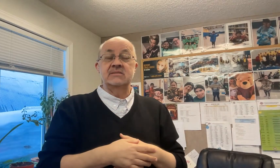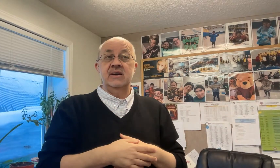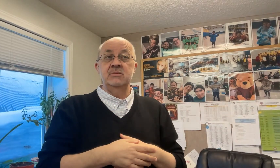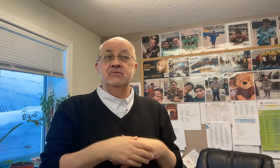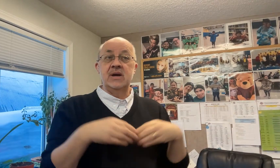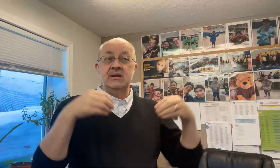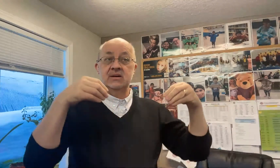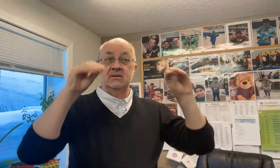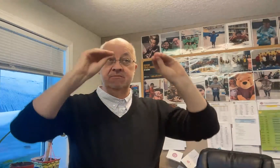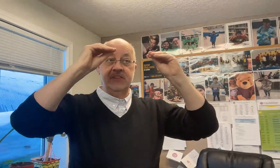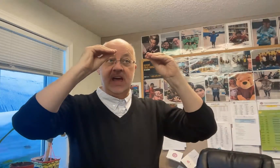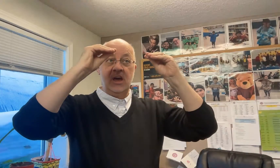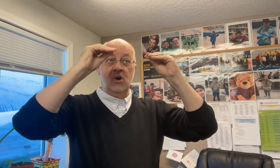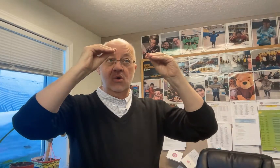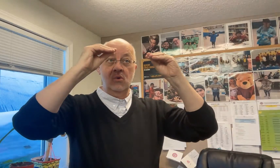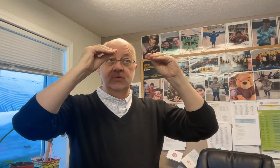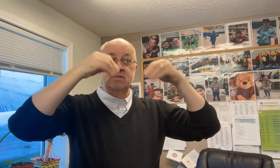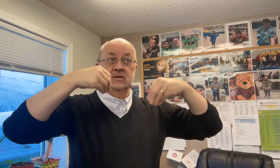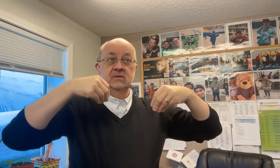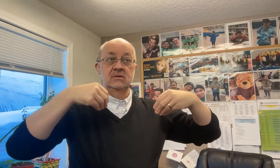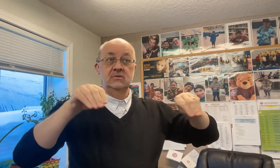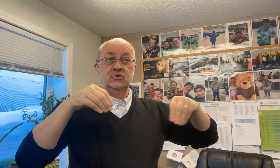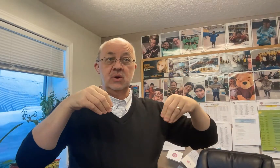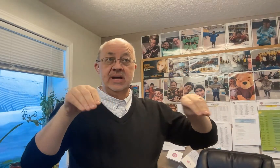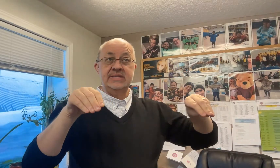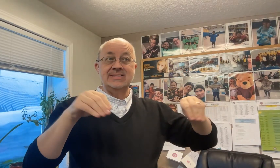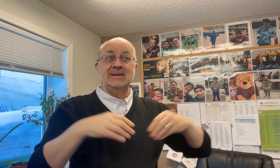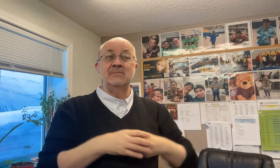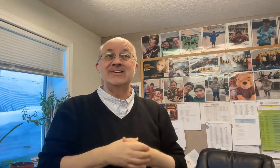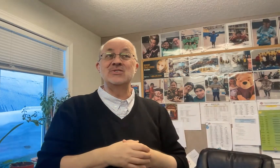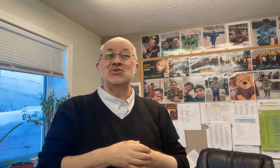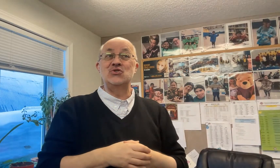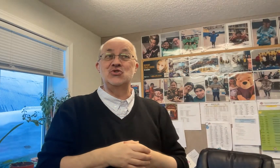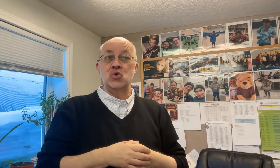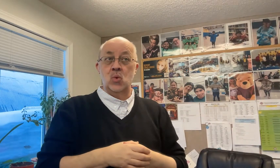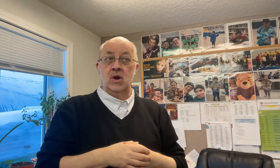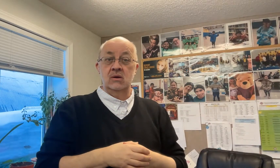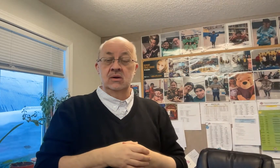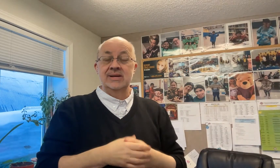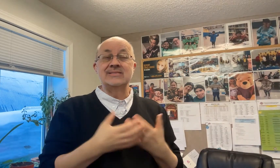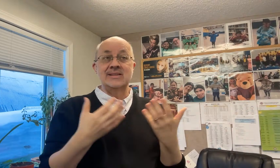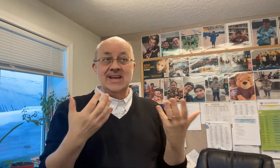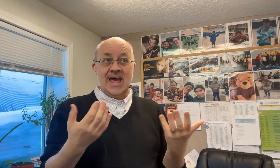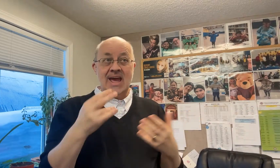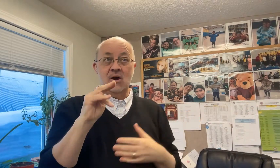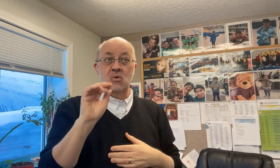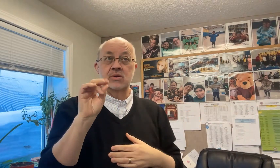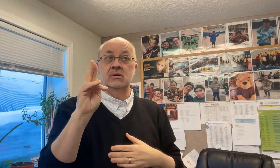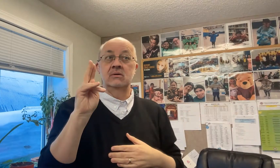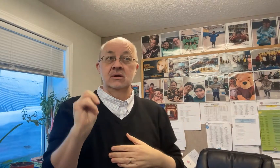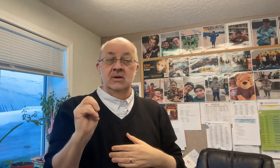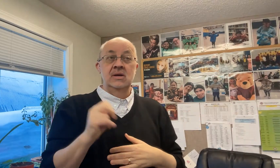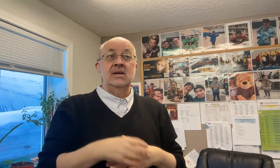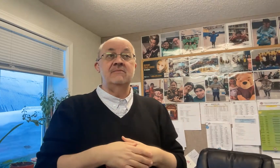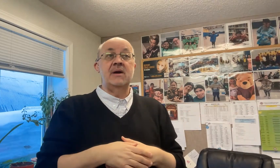move that flat O's twice, it means store. It's a noun. If I move